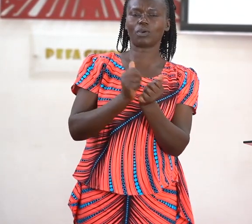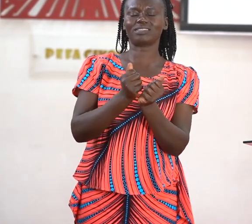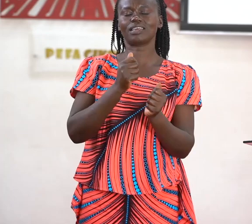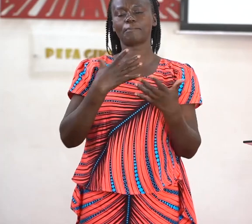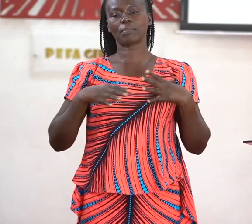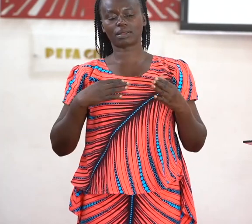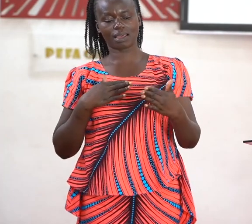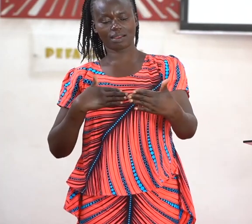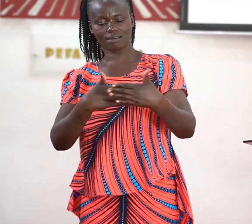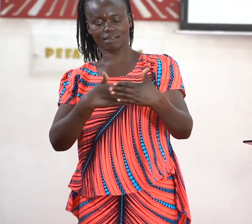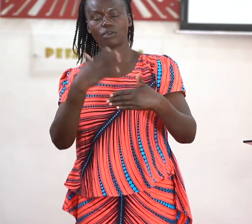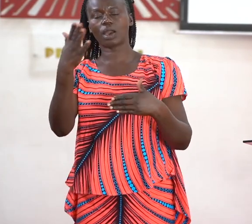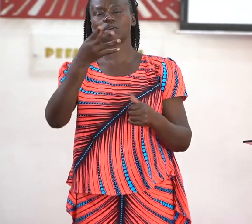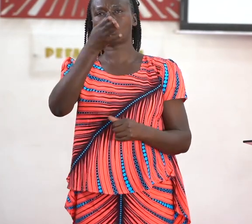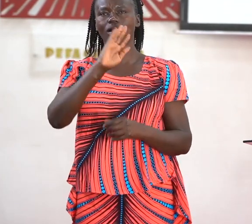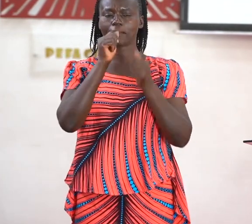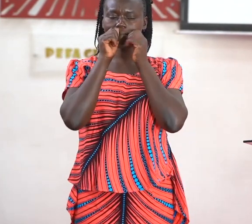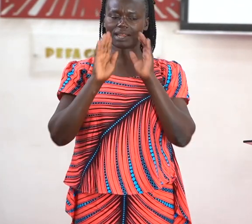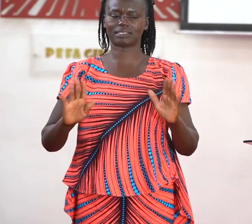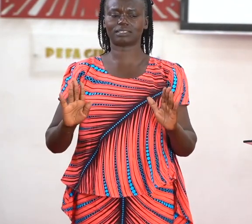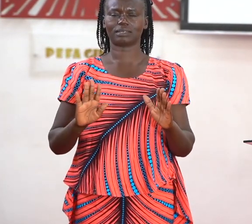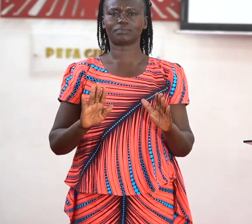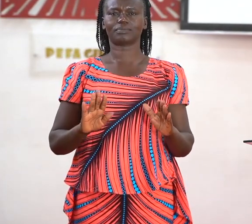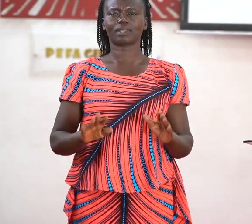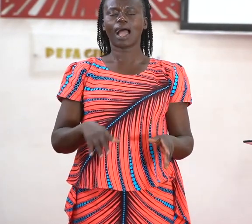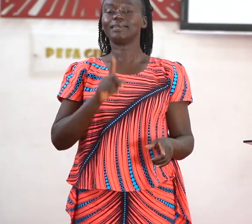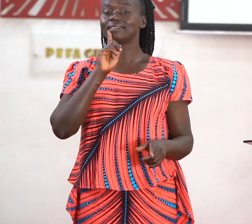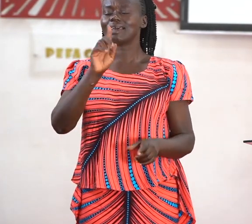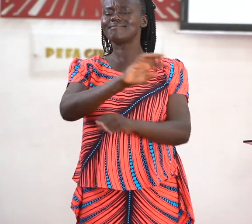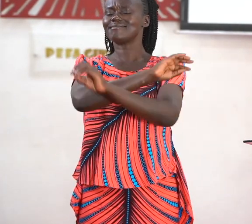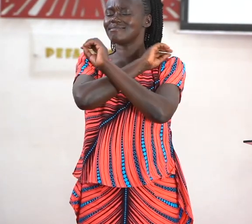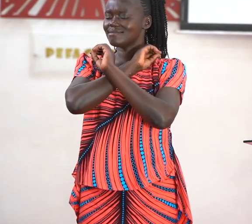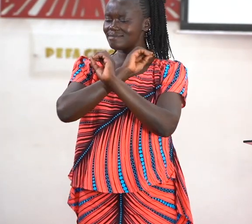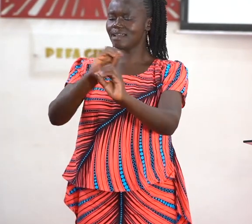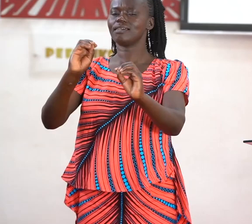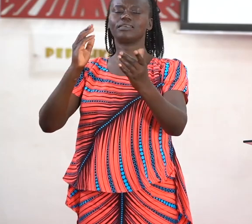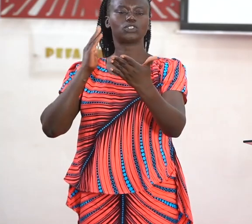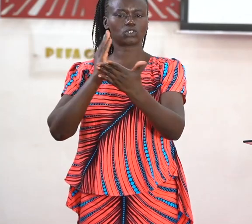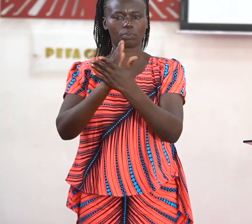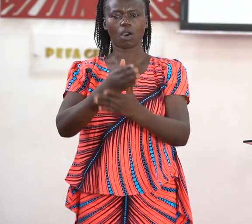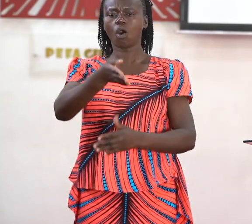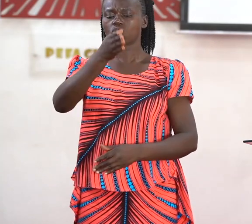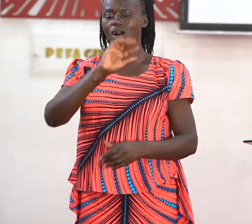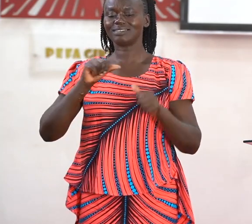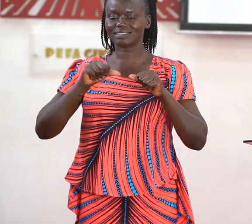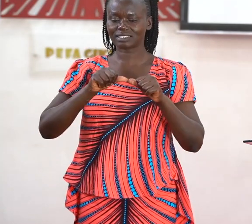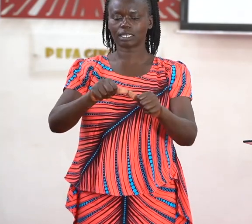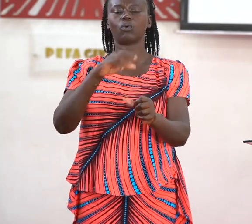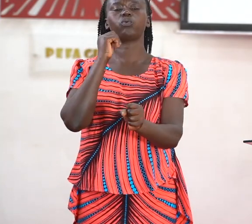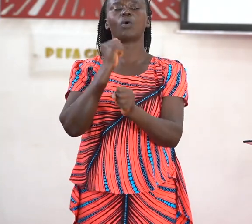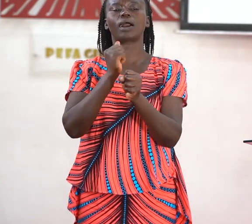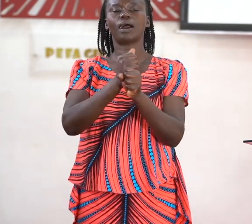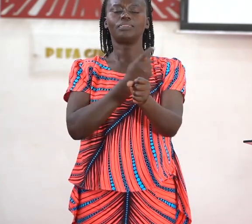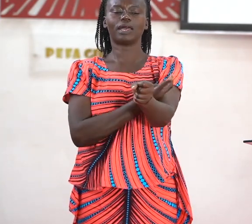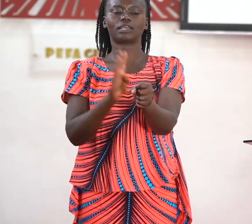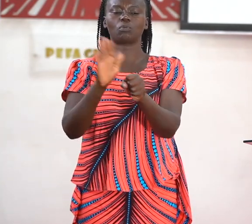you, and God is going to bless you. I said nothing has stopped. God is still at work. The kingdom of God is